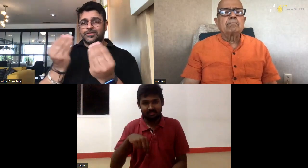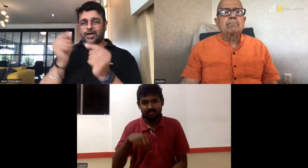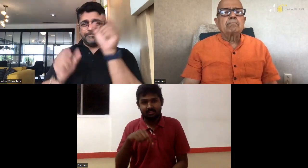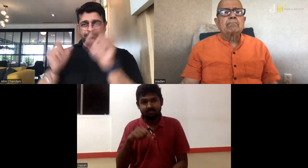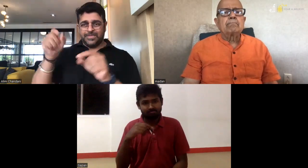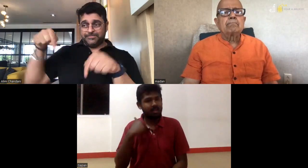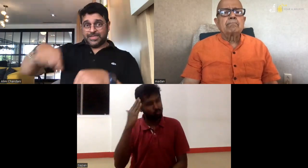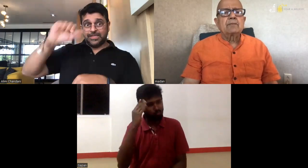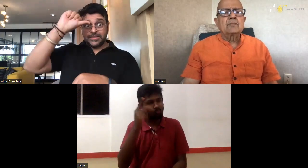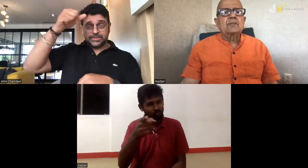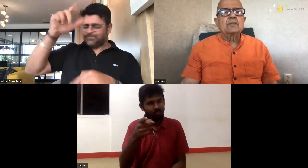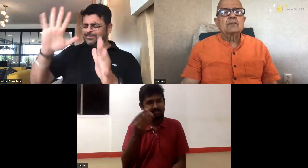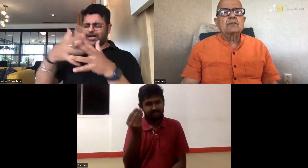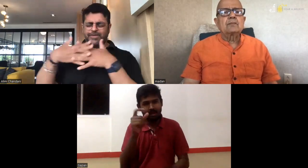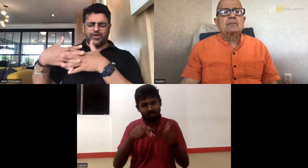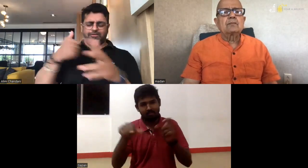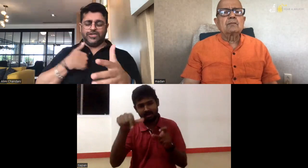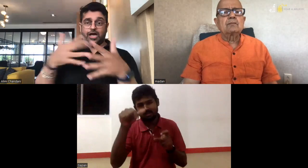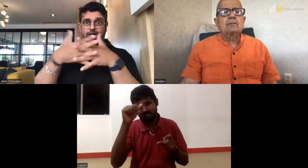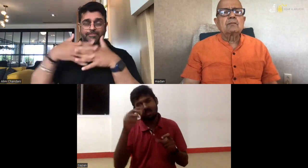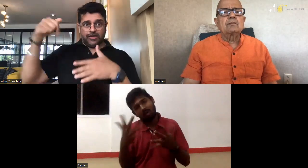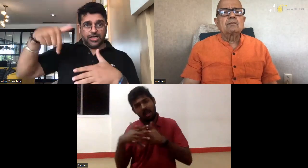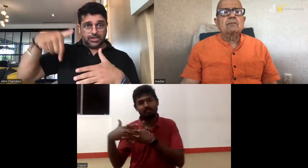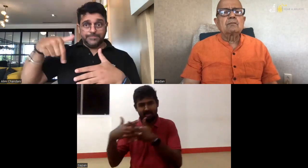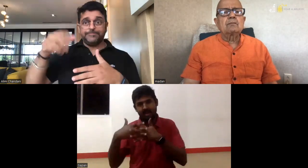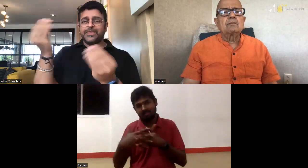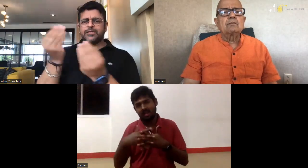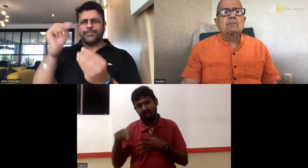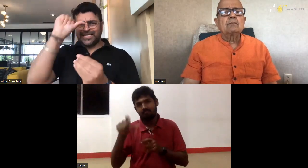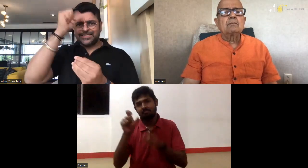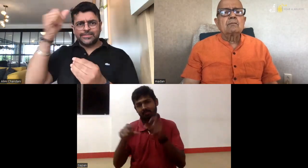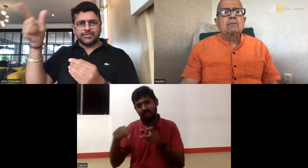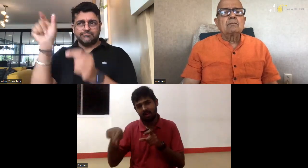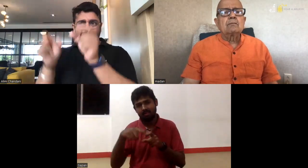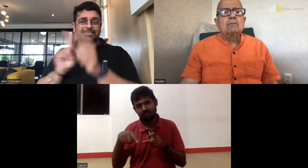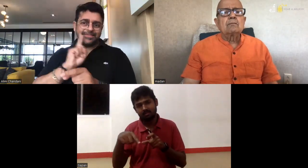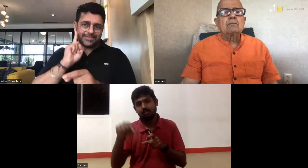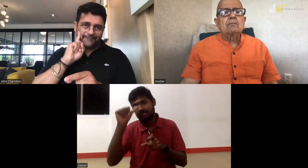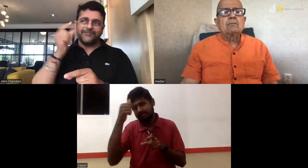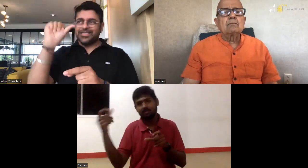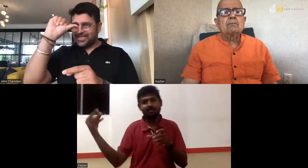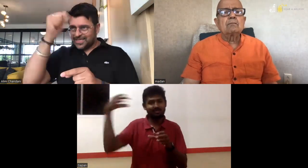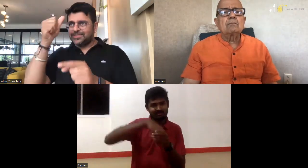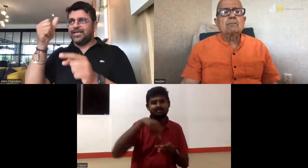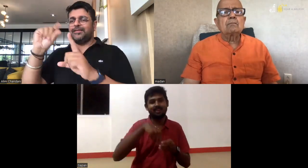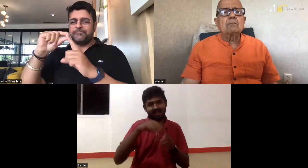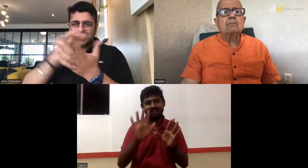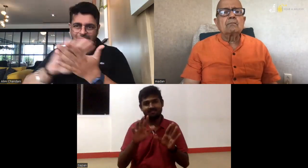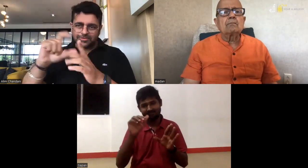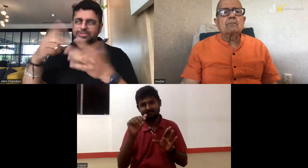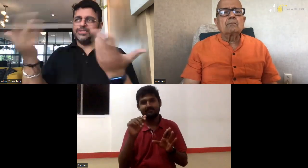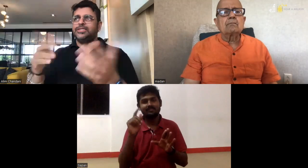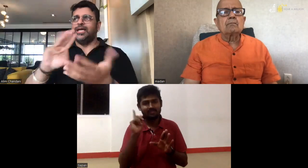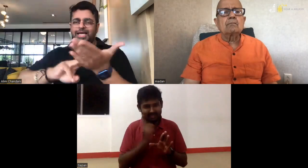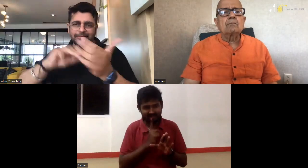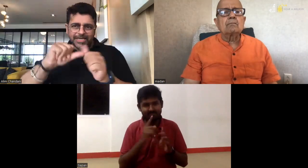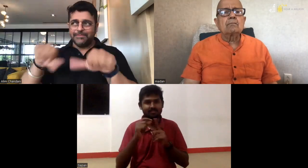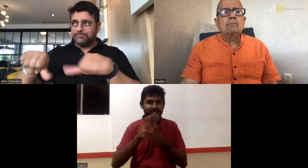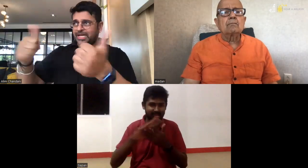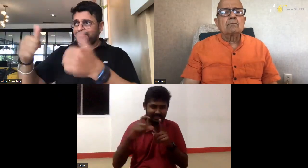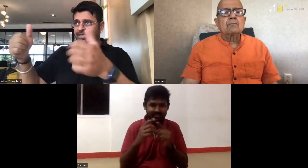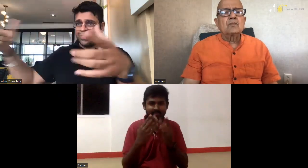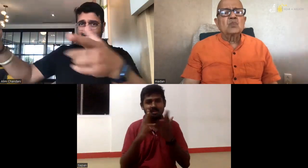have other female deaf also who can work with us. So yeah, we will see if they